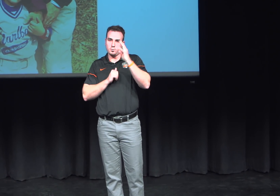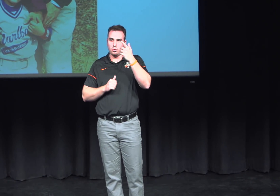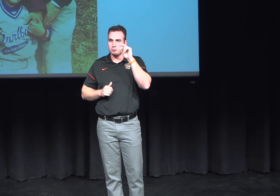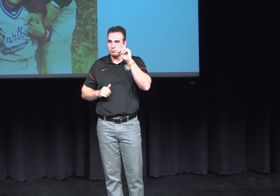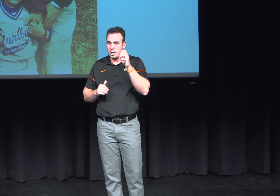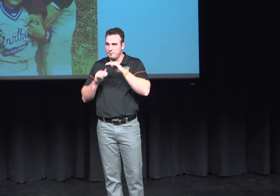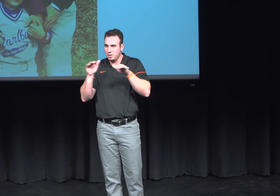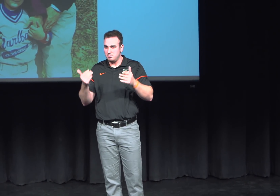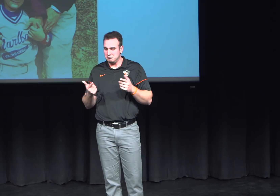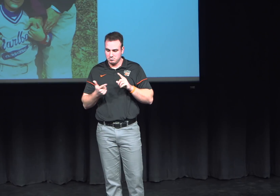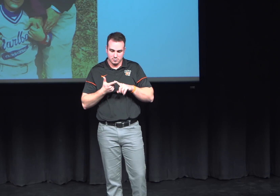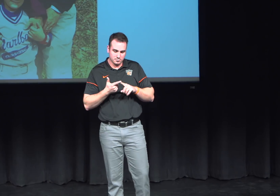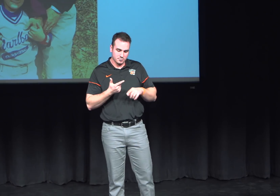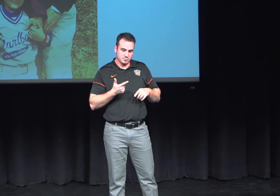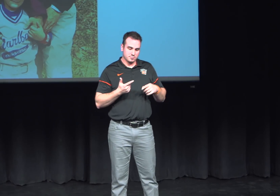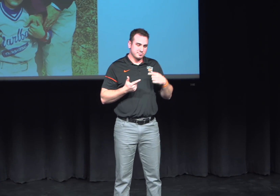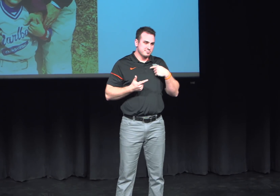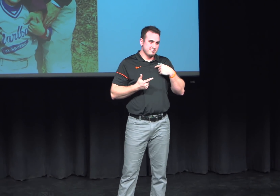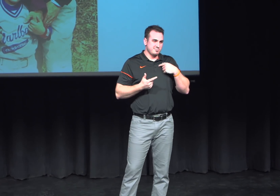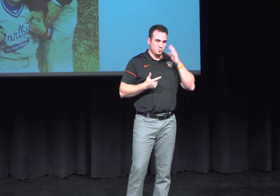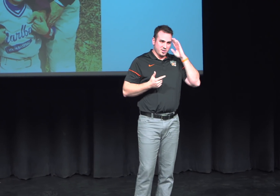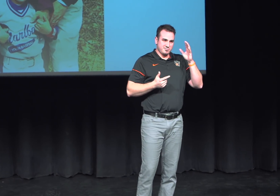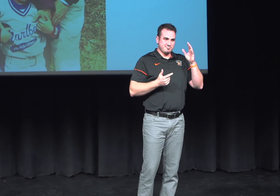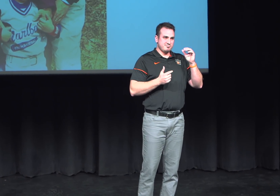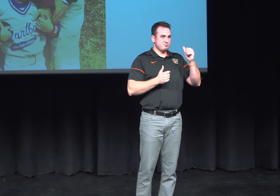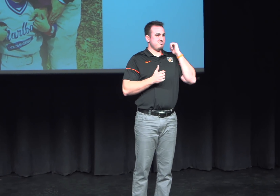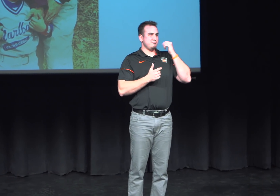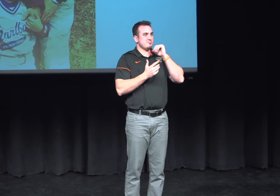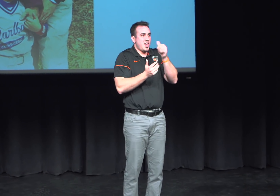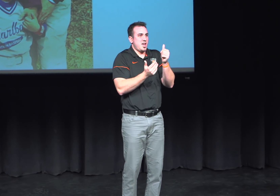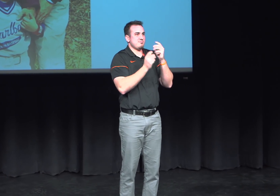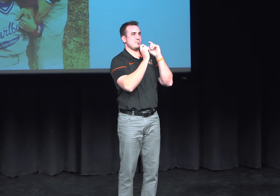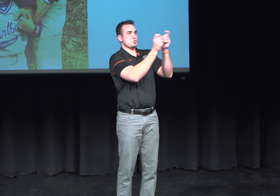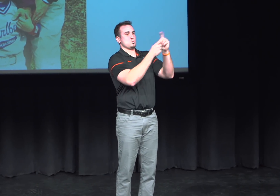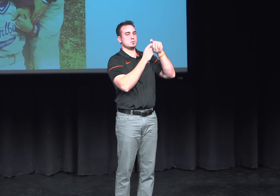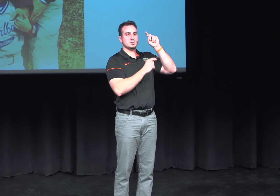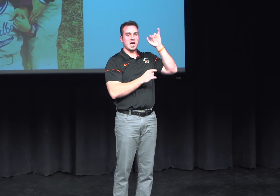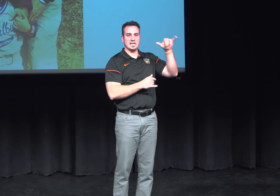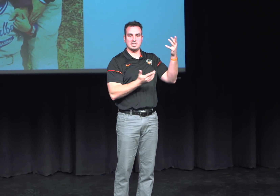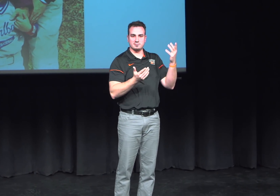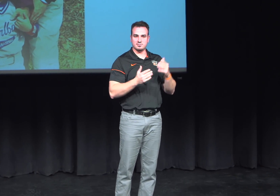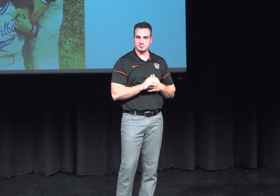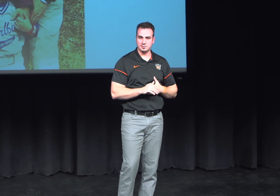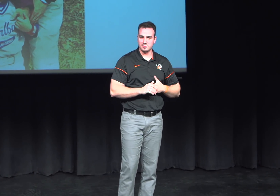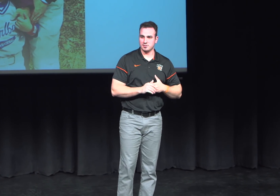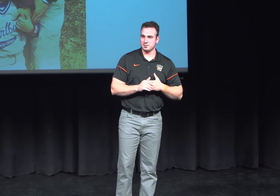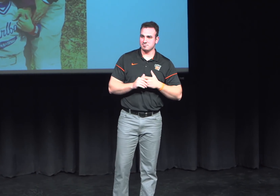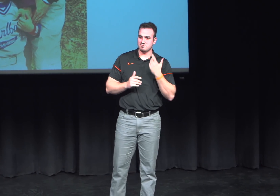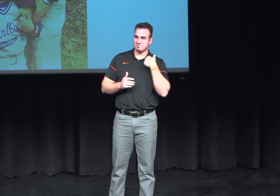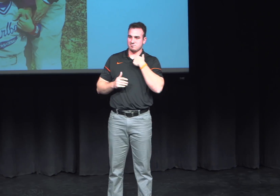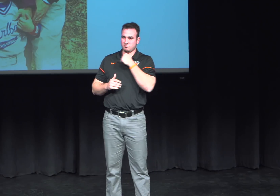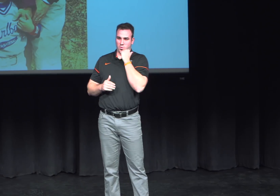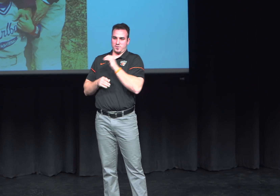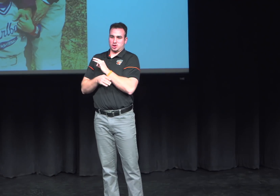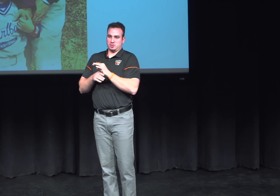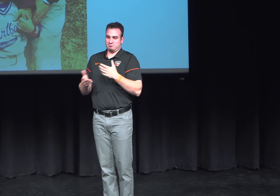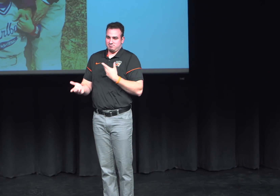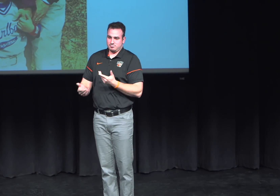past the 4th grade reading level. I wasn't going to contribute to society. I wasn't going to function.